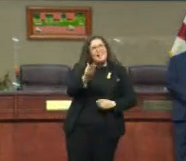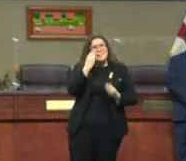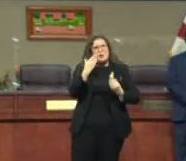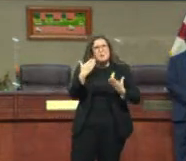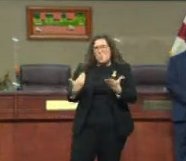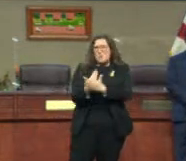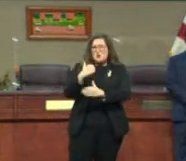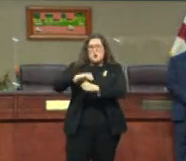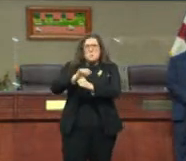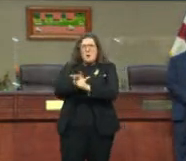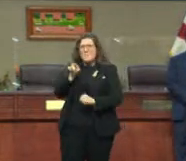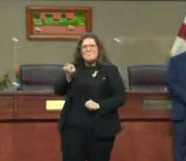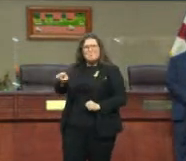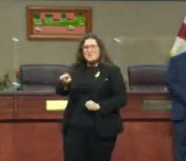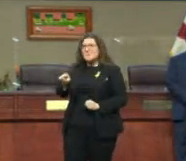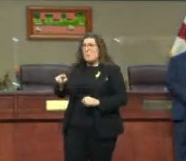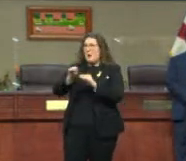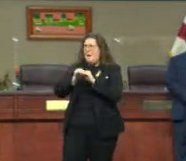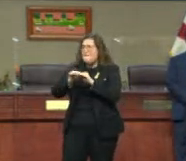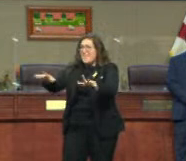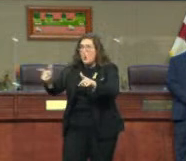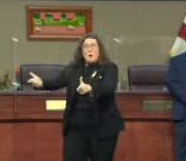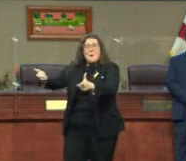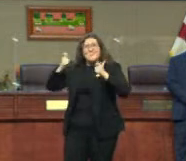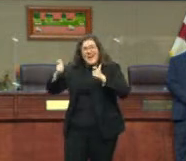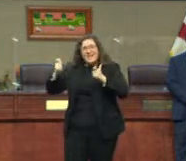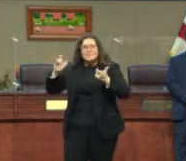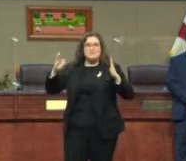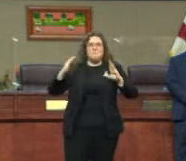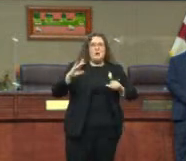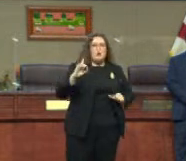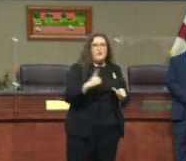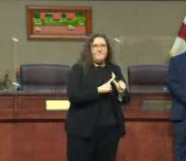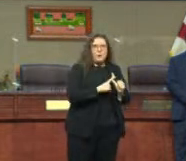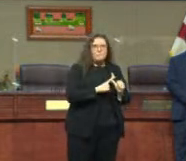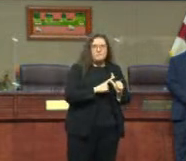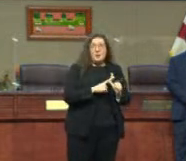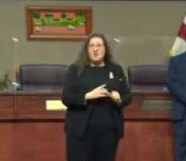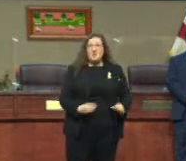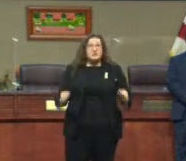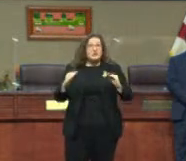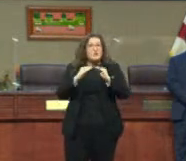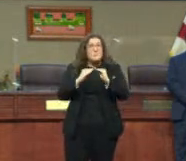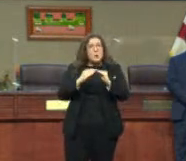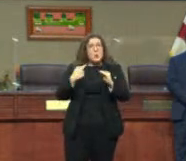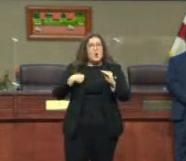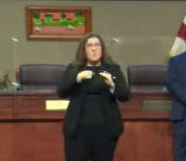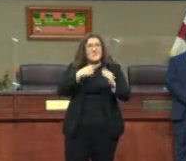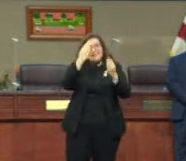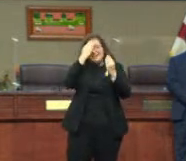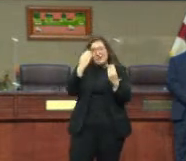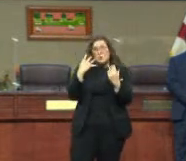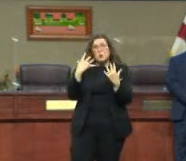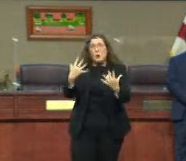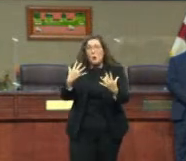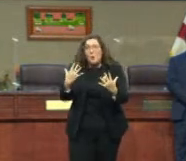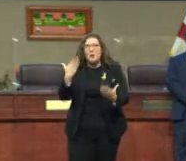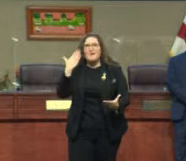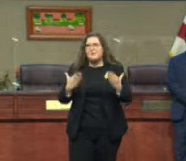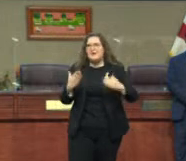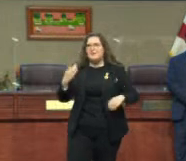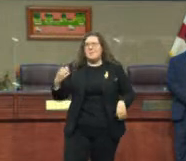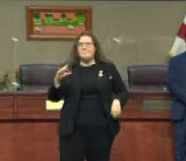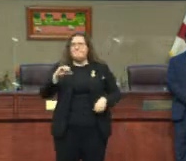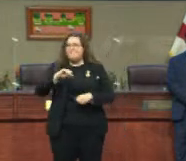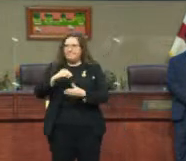And the more opportunity that we give to the virus to mutate, the more likely is that it could become resistant to some of the